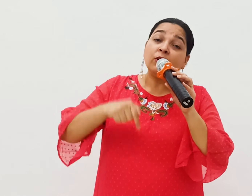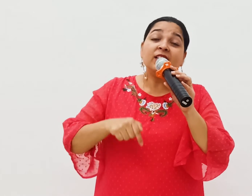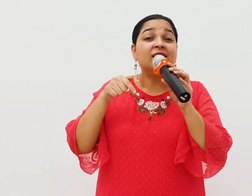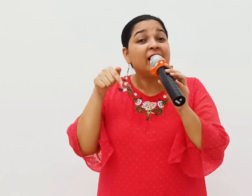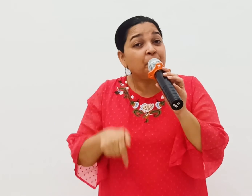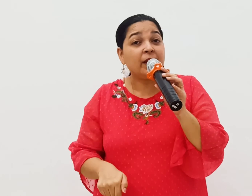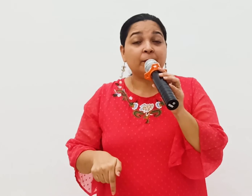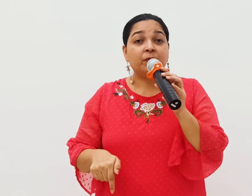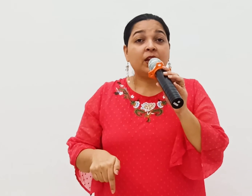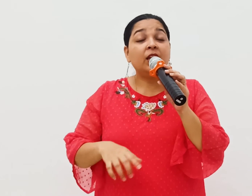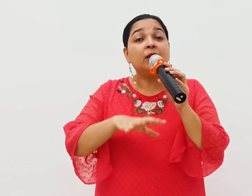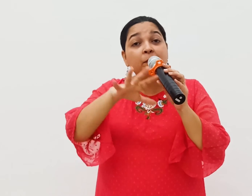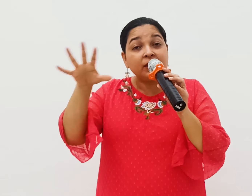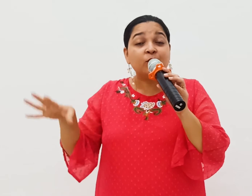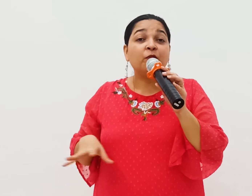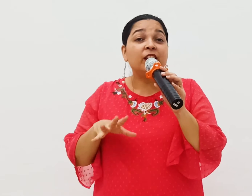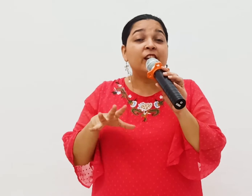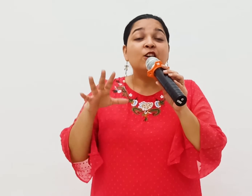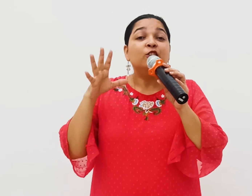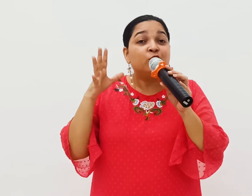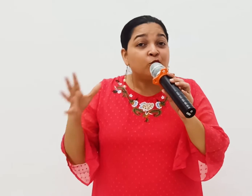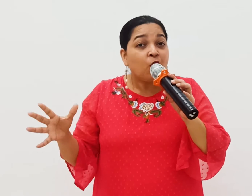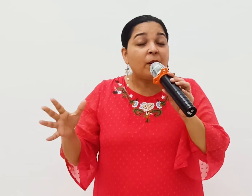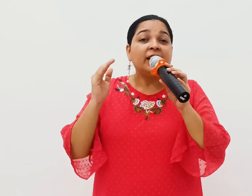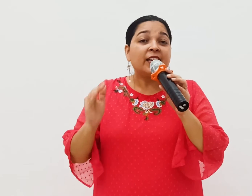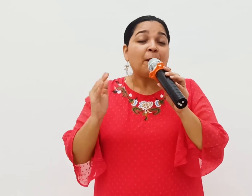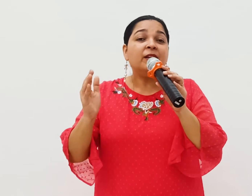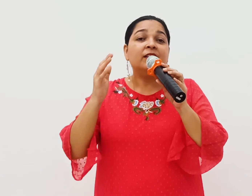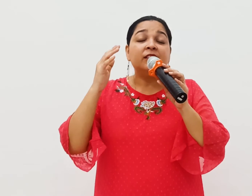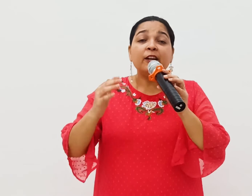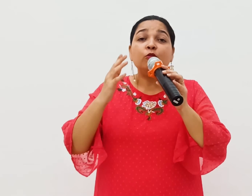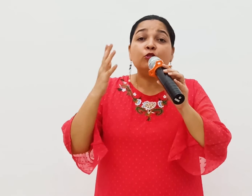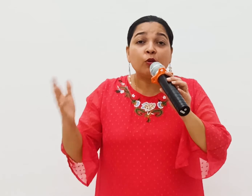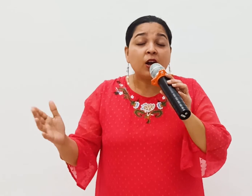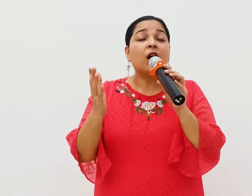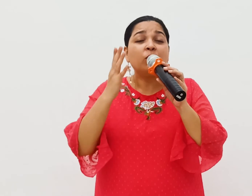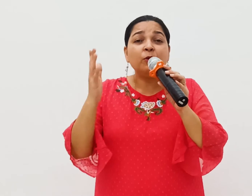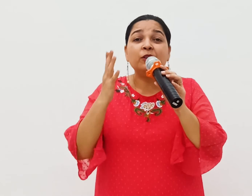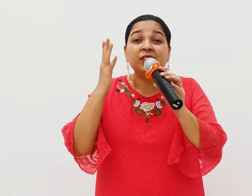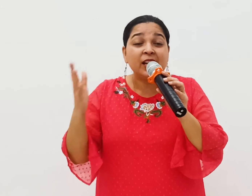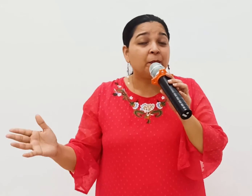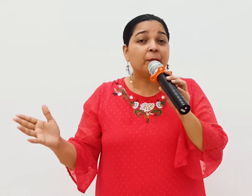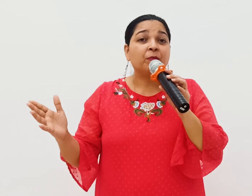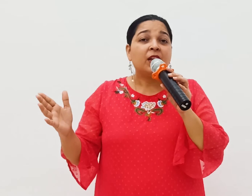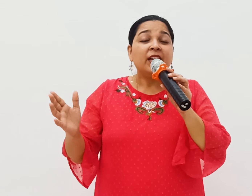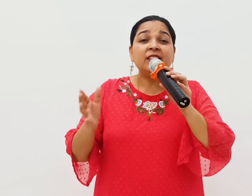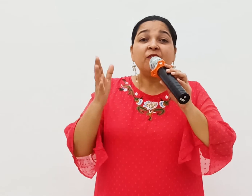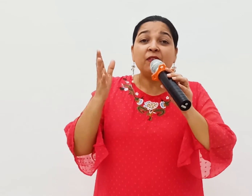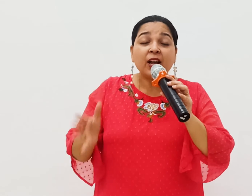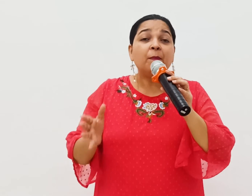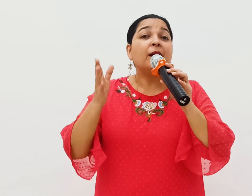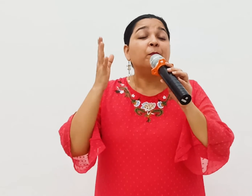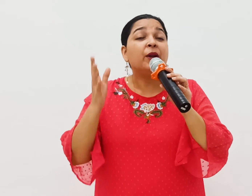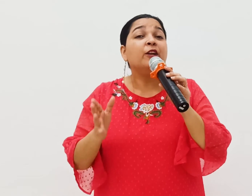found Jonah sleeping in the midst of the storm. And the captain said to Jonah, how come you are sleeping? He